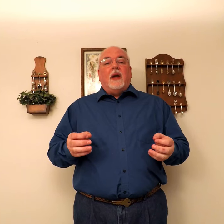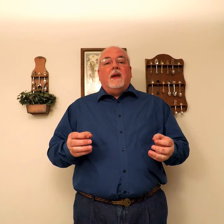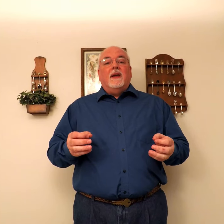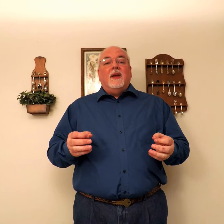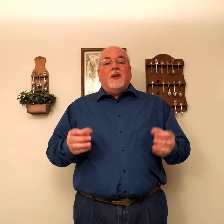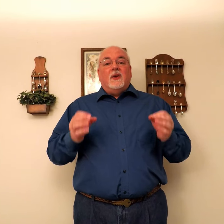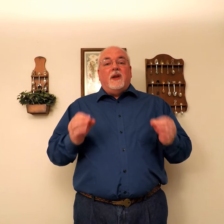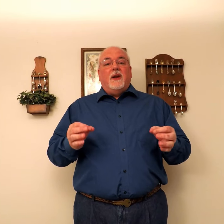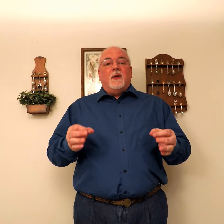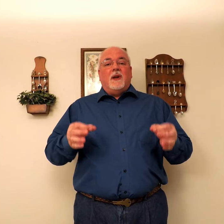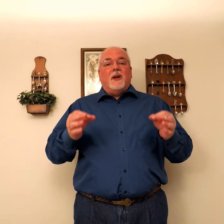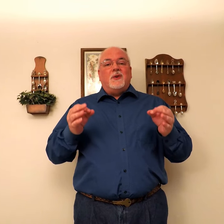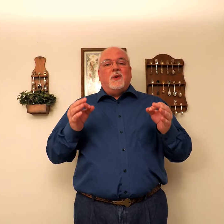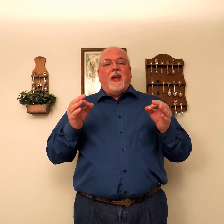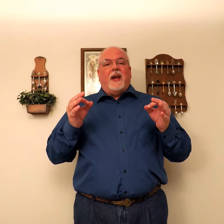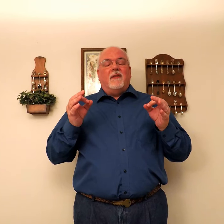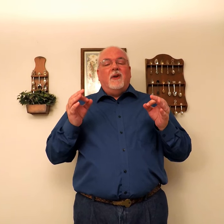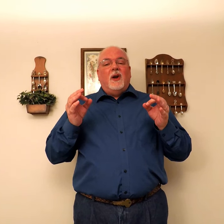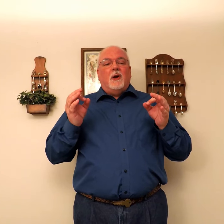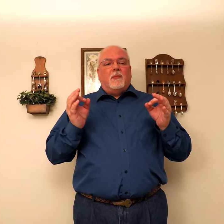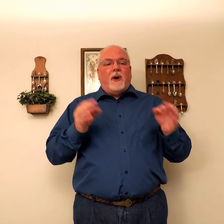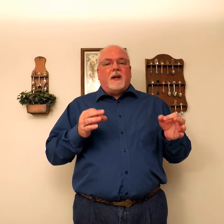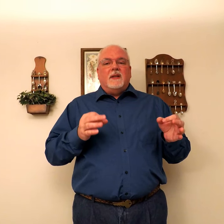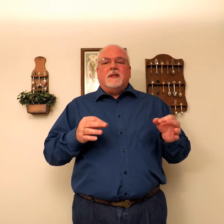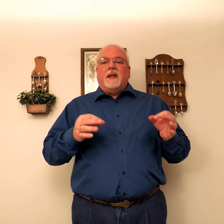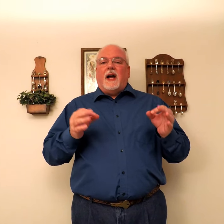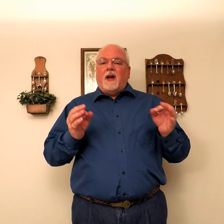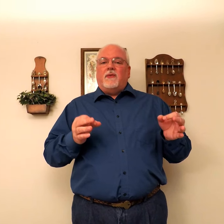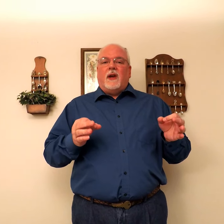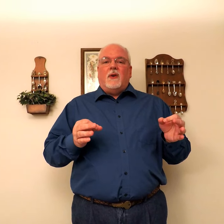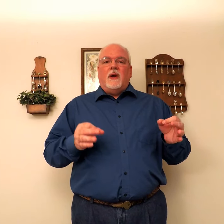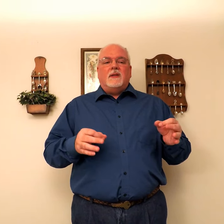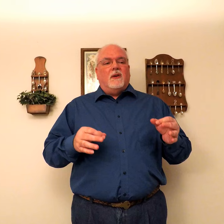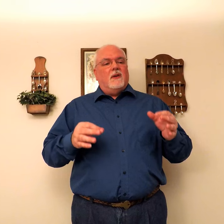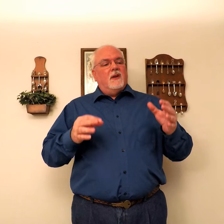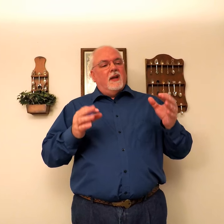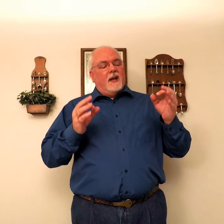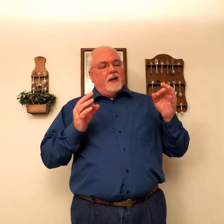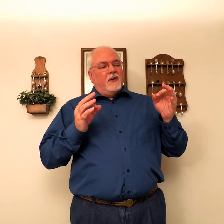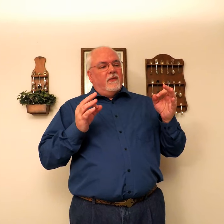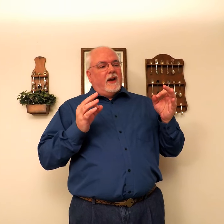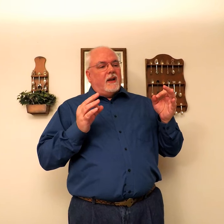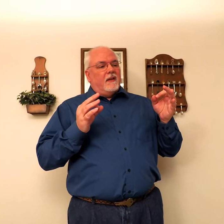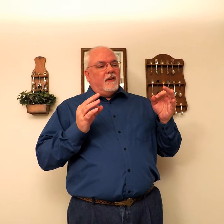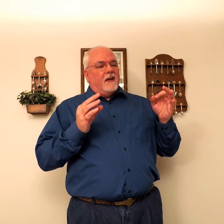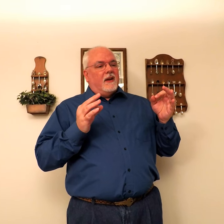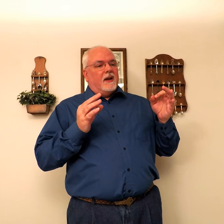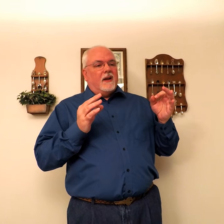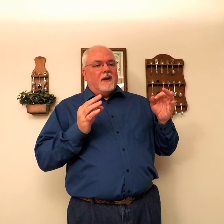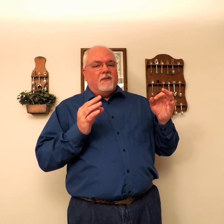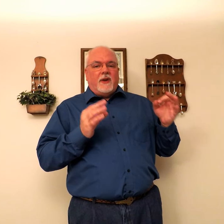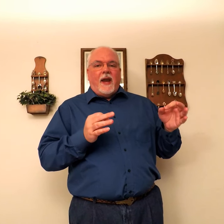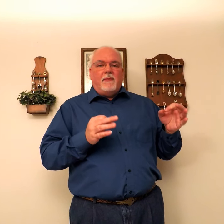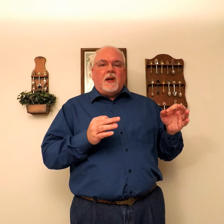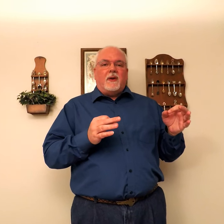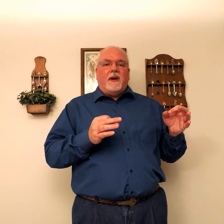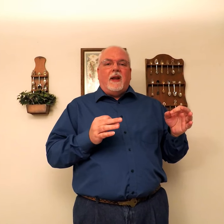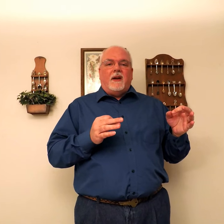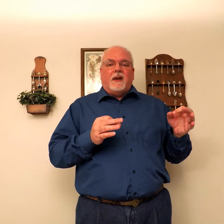Okay, you're here because you have practiced the I'll Fly Away song and you've gotten the vocabulary down. And